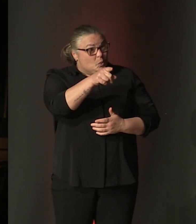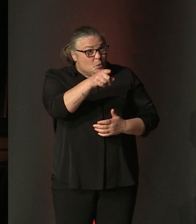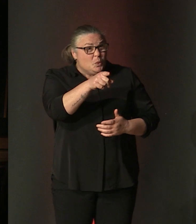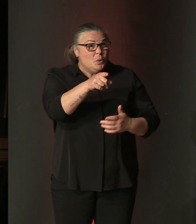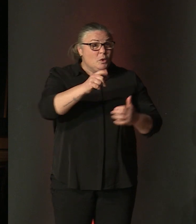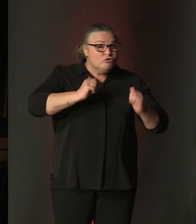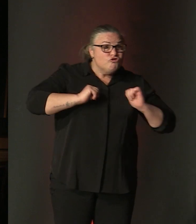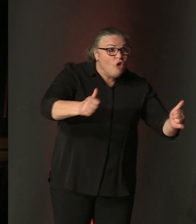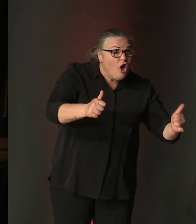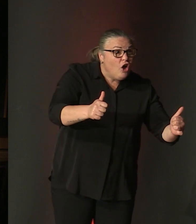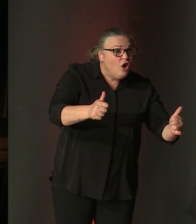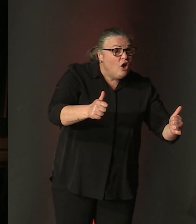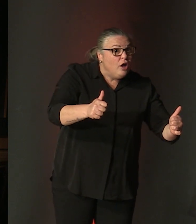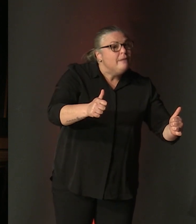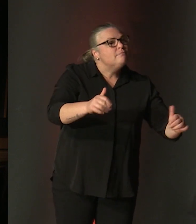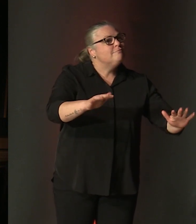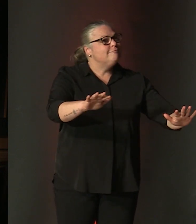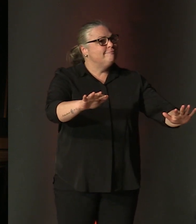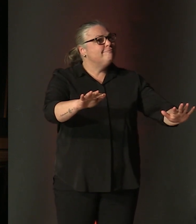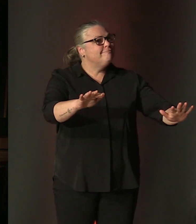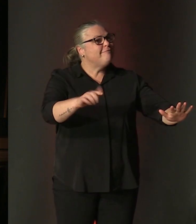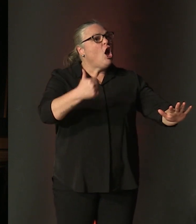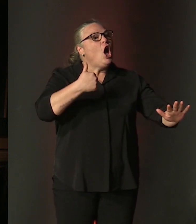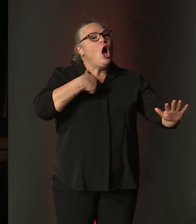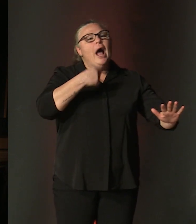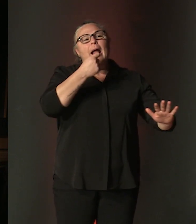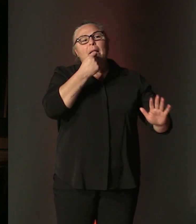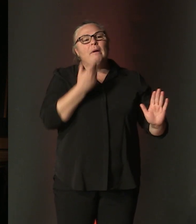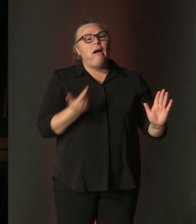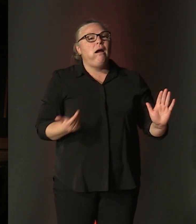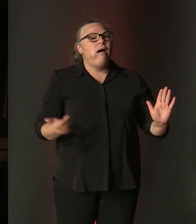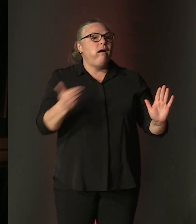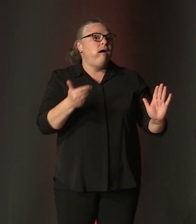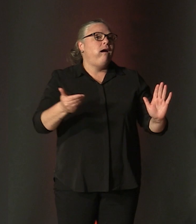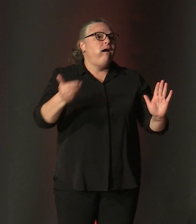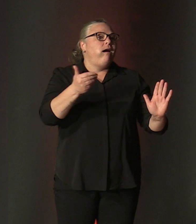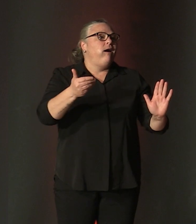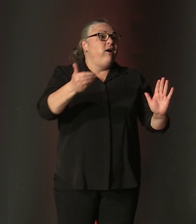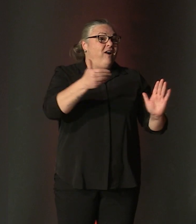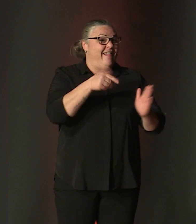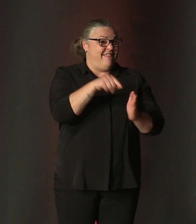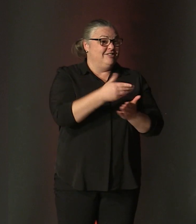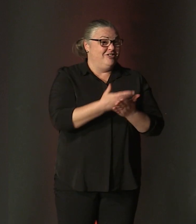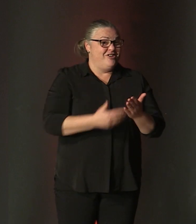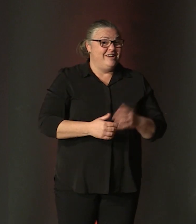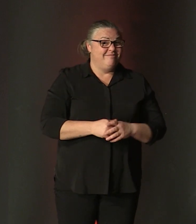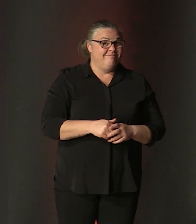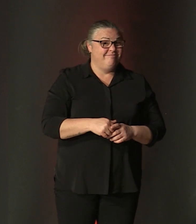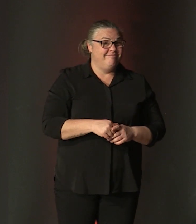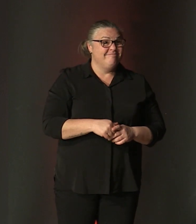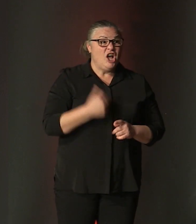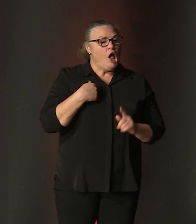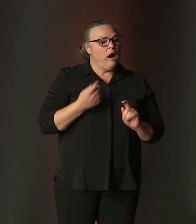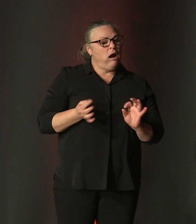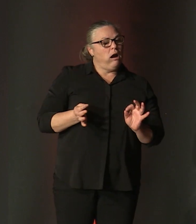you to hear that I've taken a few liberties in telling it? that I've changed a